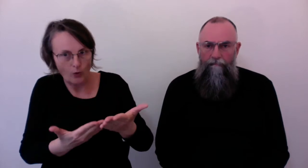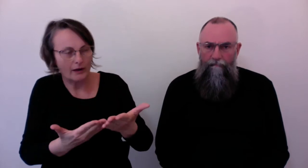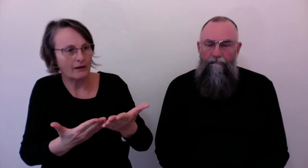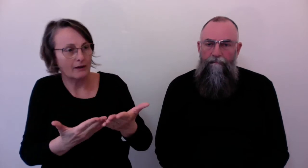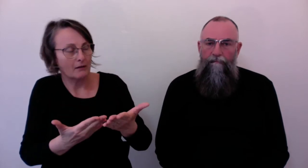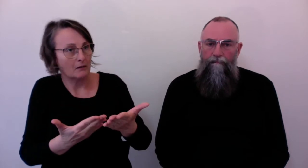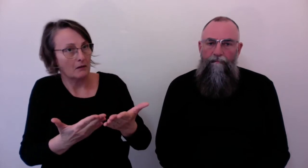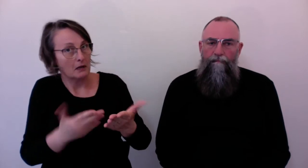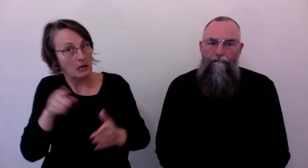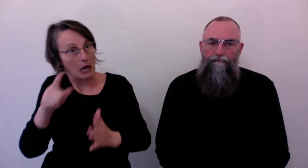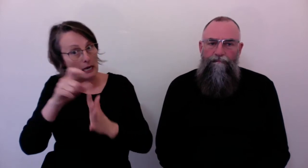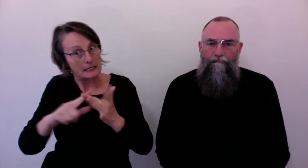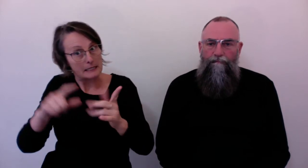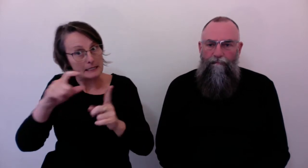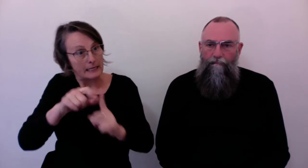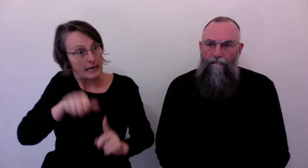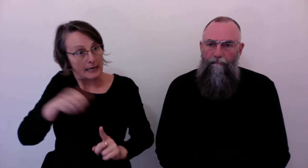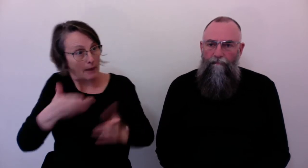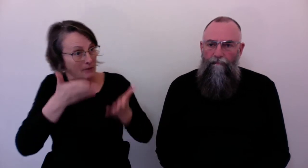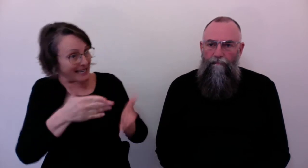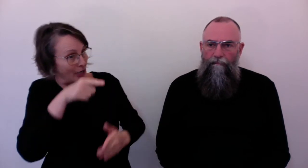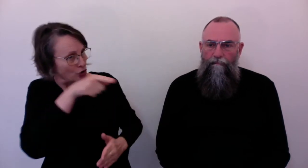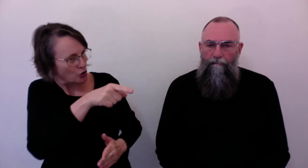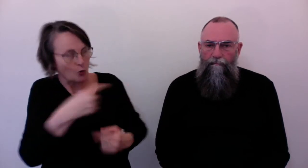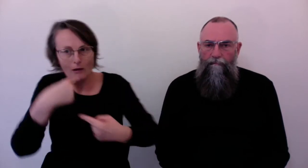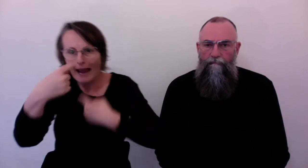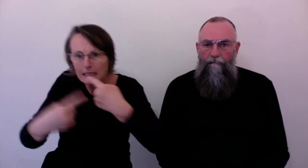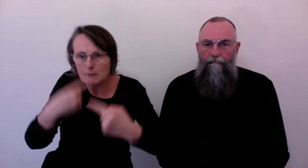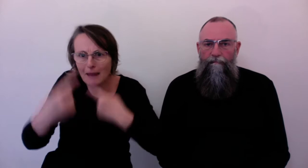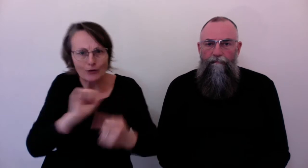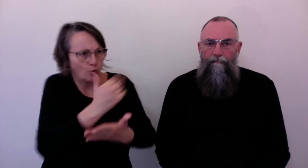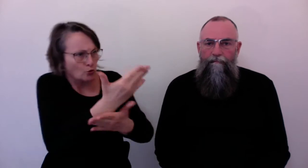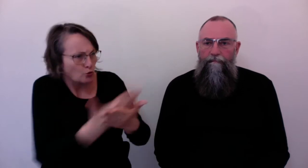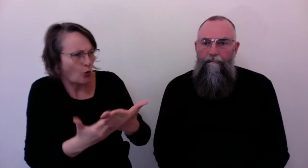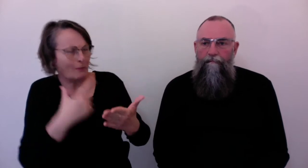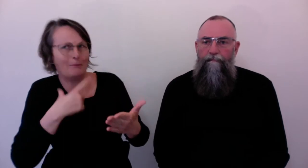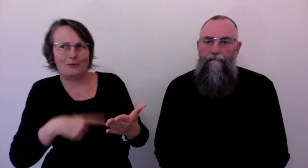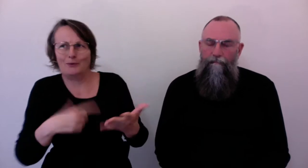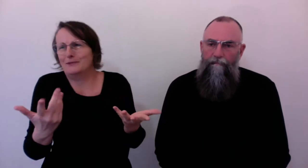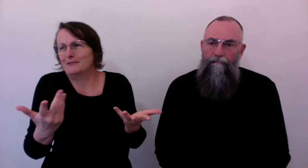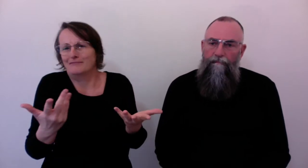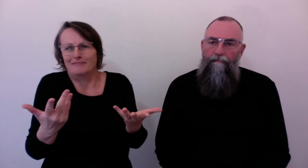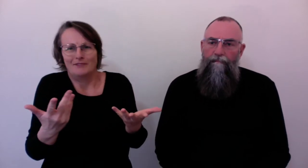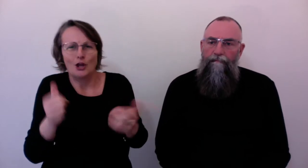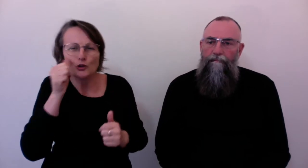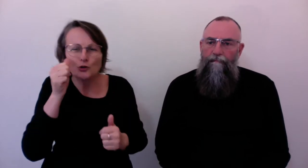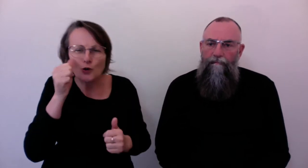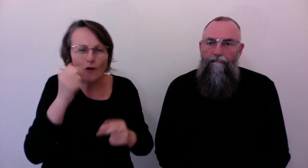allow you to dictate how your story came out? Because Mm. there's always a conversation in the disability community